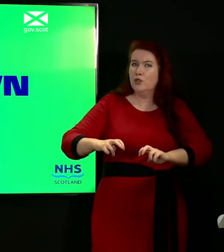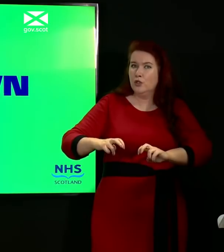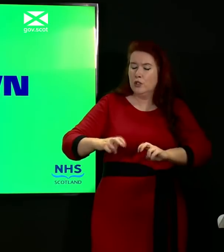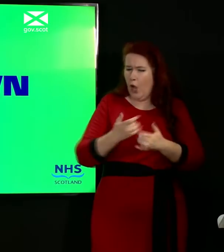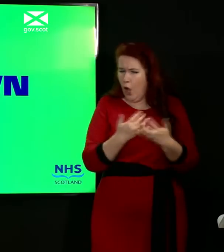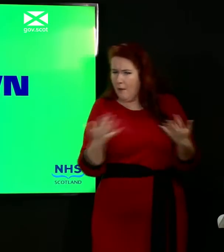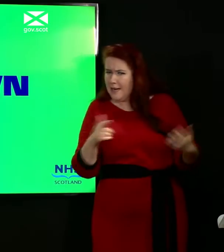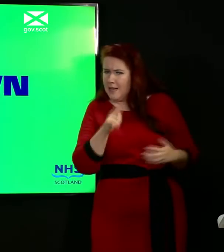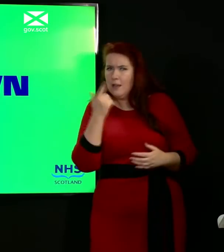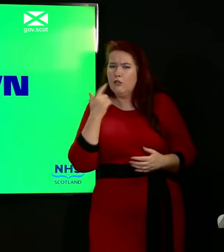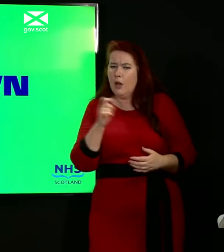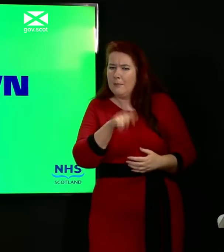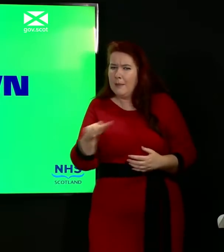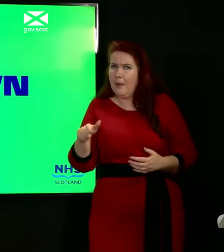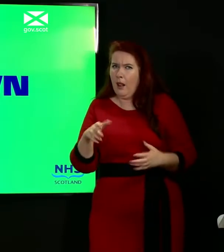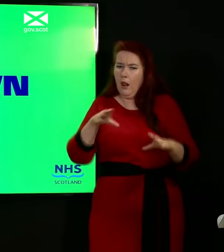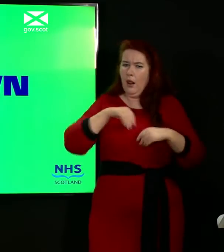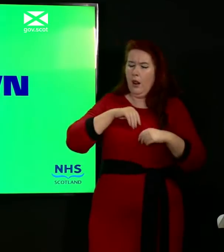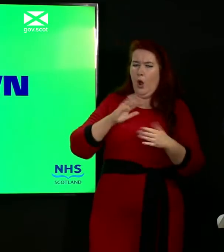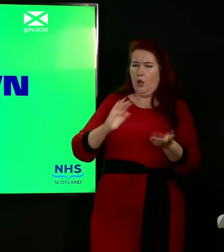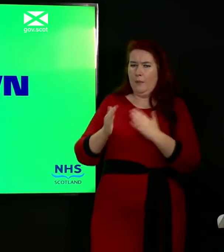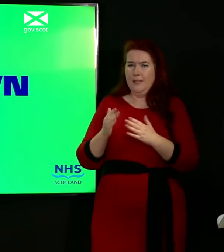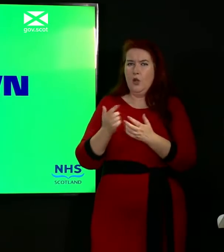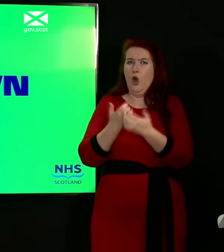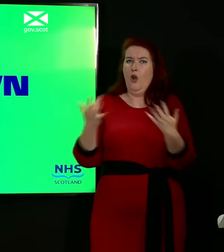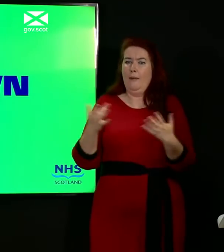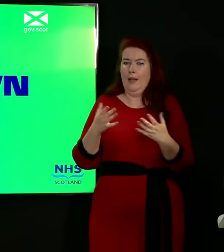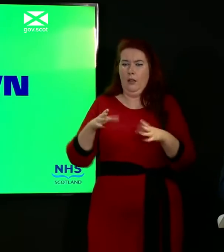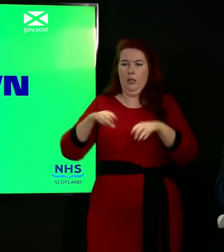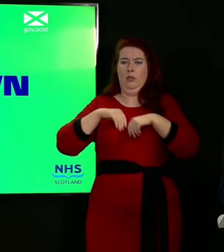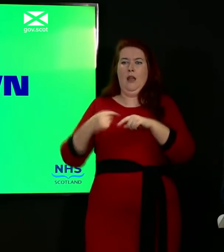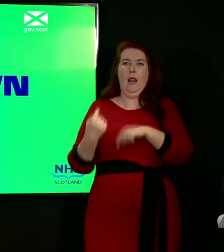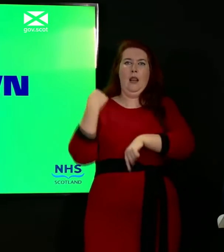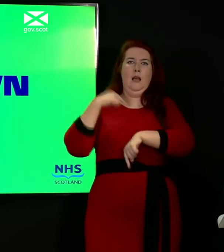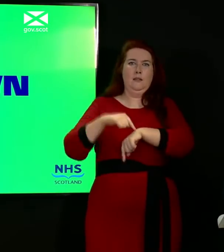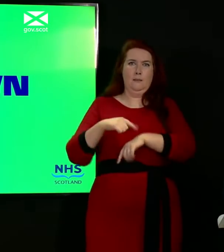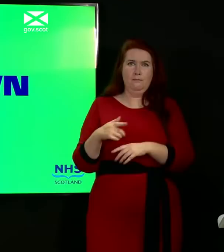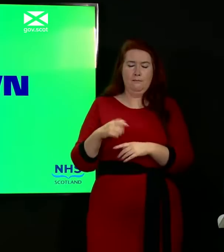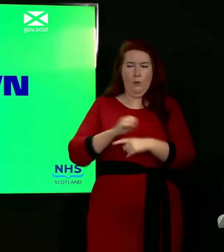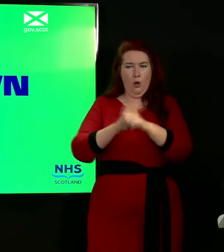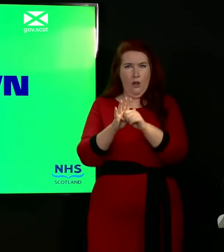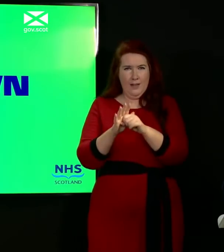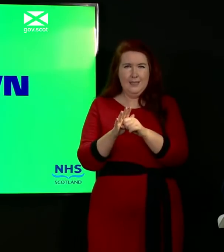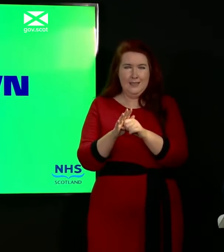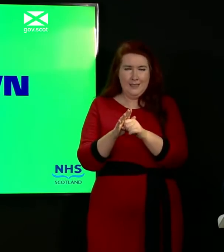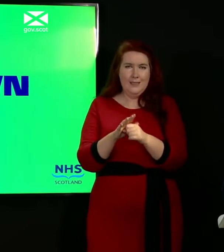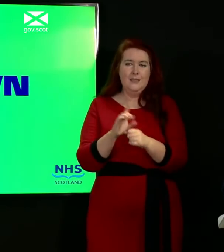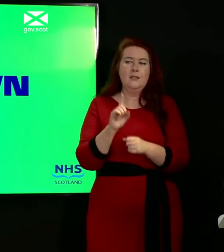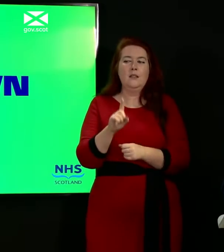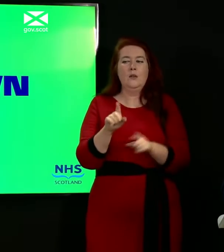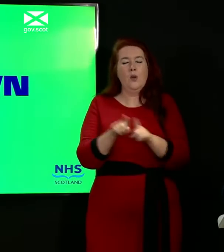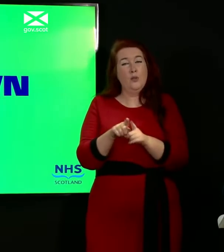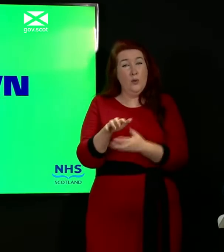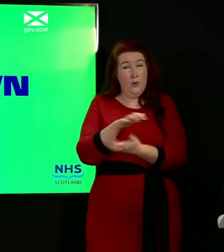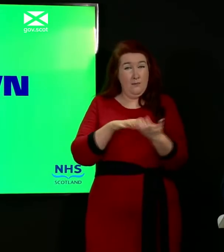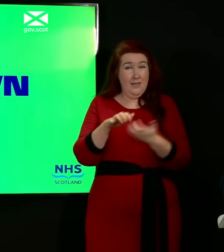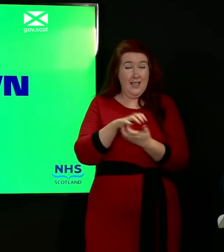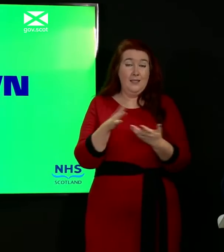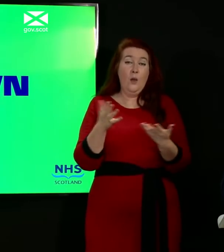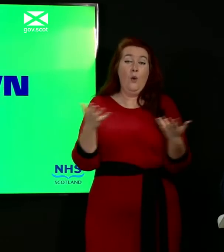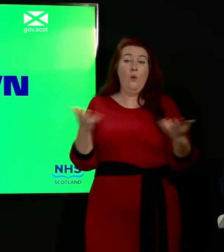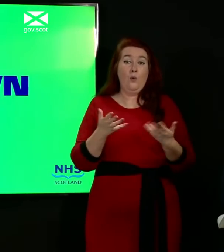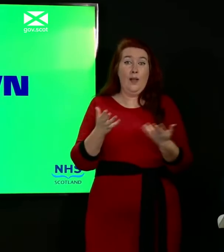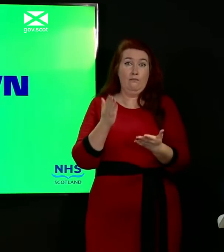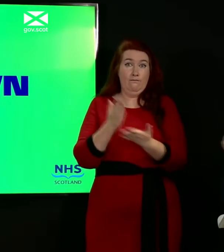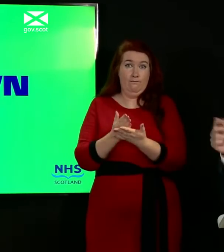many young people got it in comparison to how many young people got the previous one. We then have the complication that in the place where it's been very prevalent,